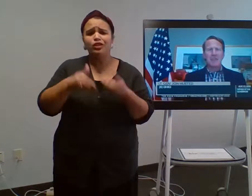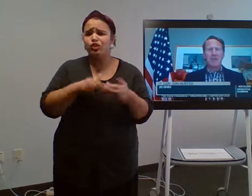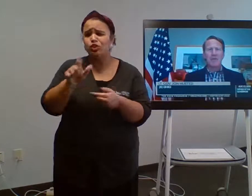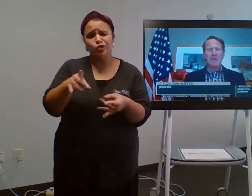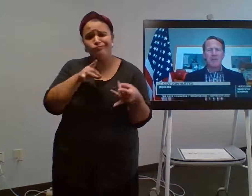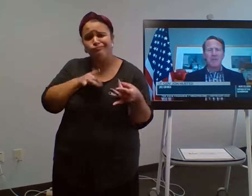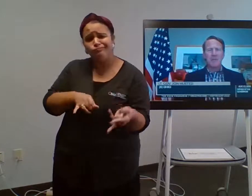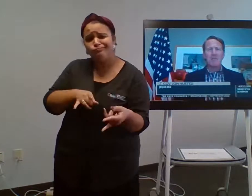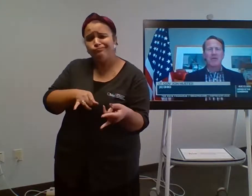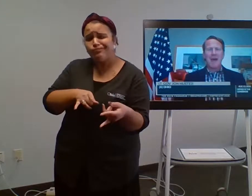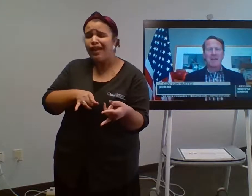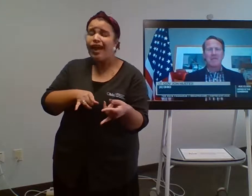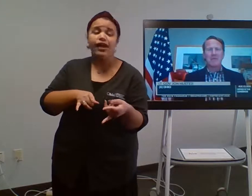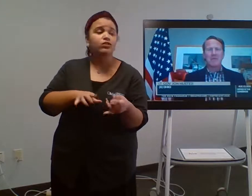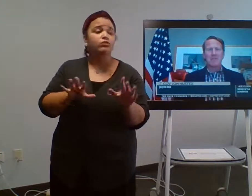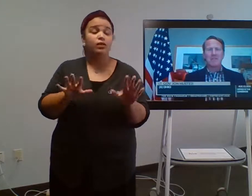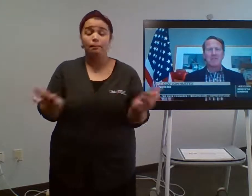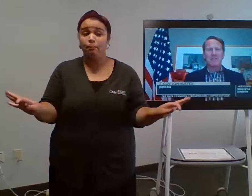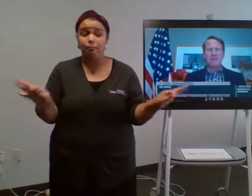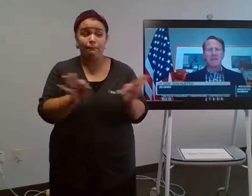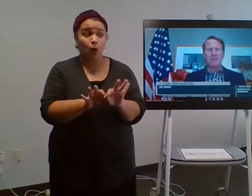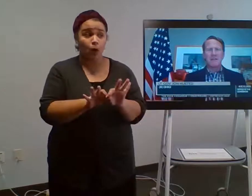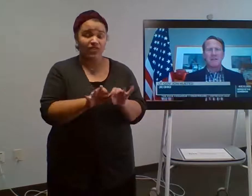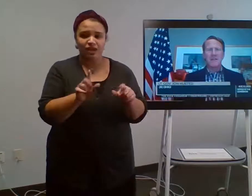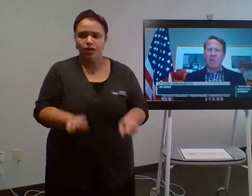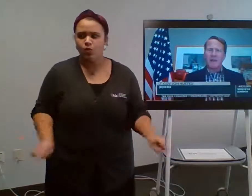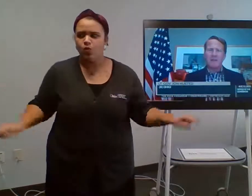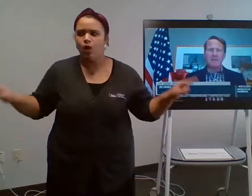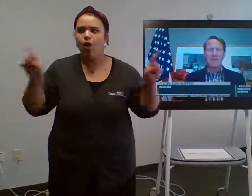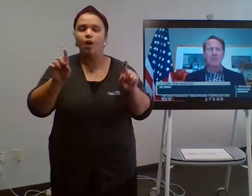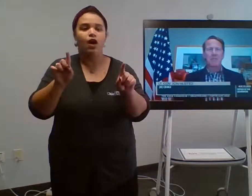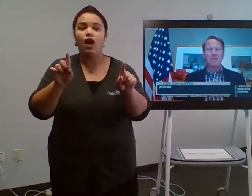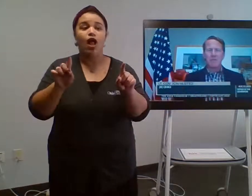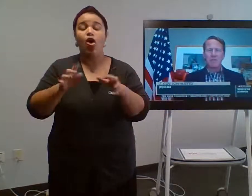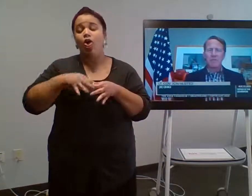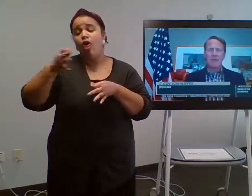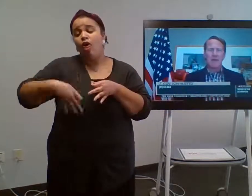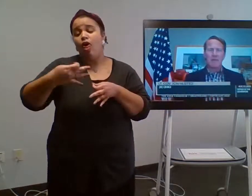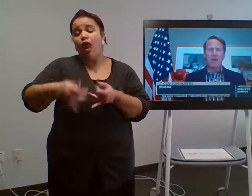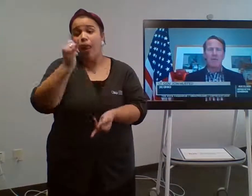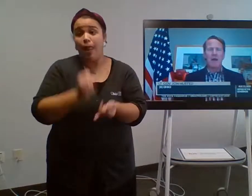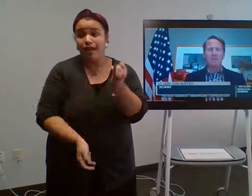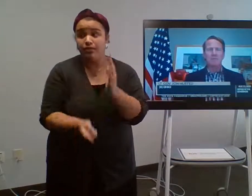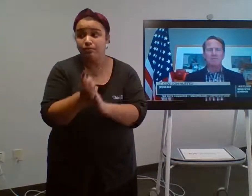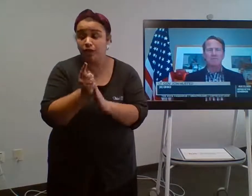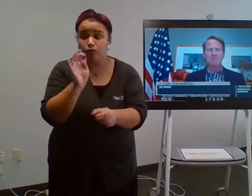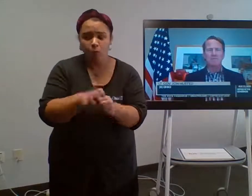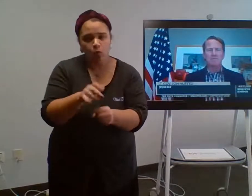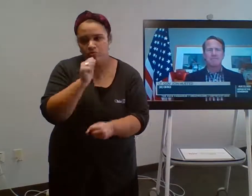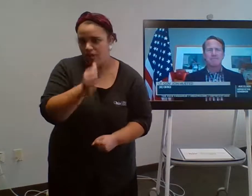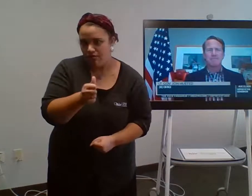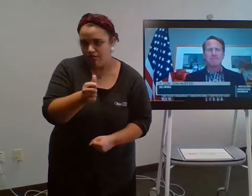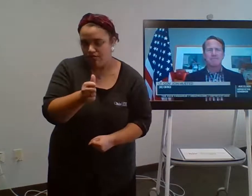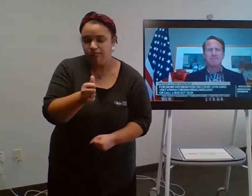making sure that we're being proactive and doing this stuff in advance and not waiting till the last minute. If we do that, we won't have a problem.